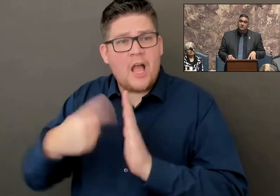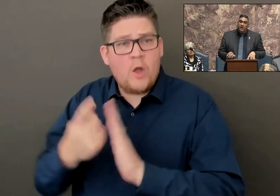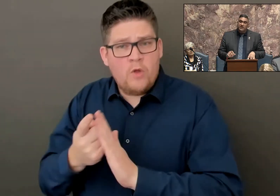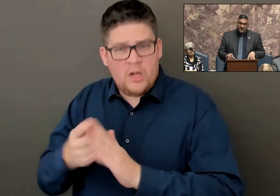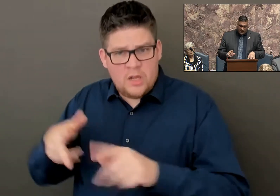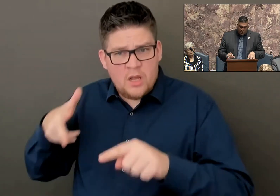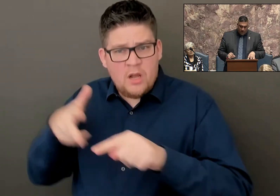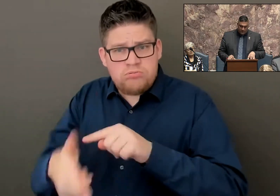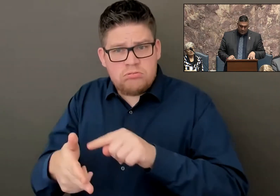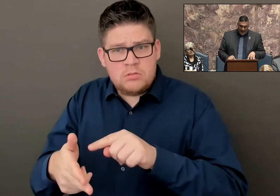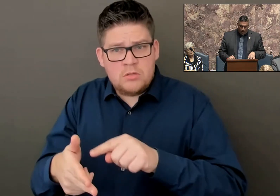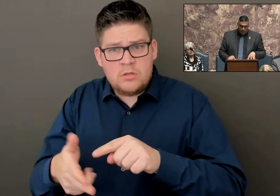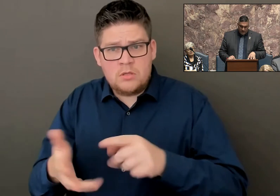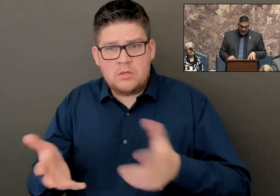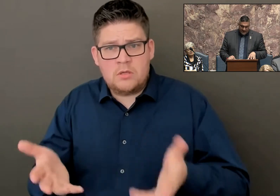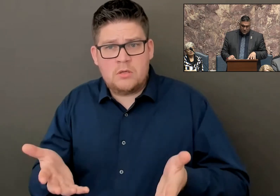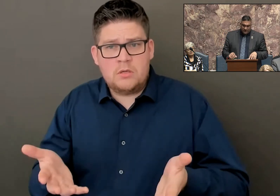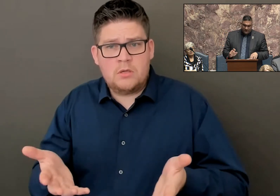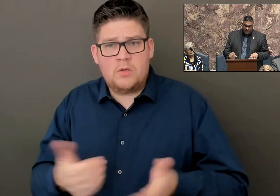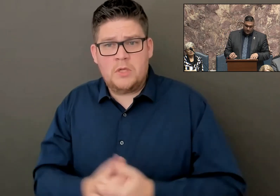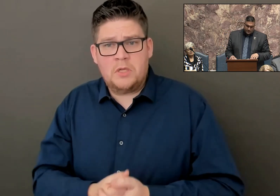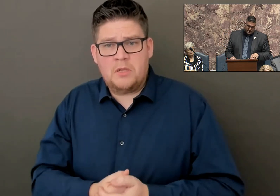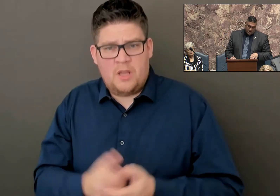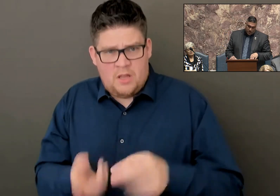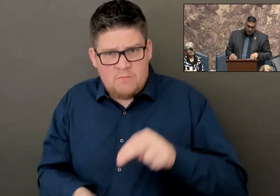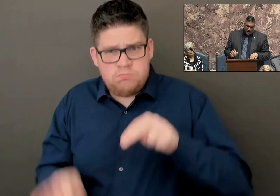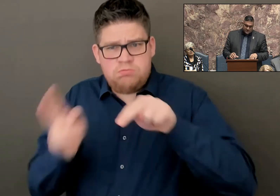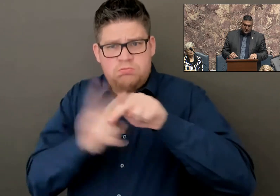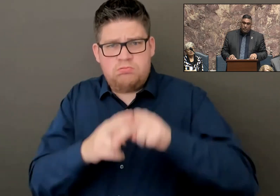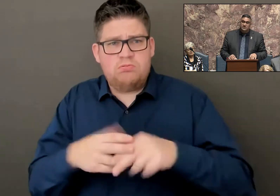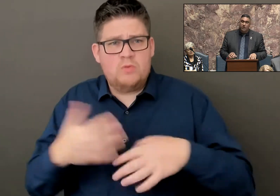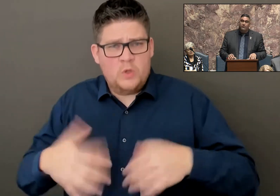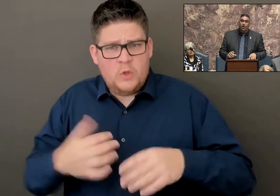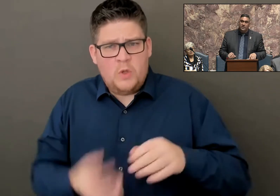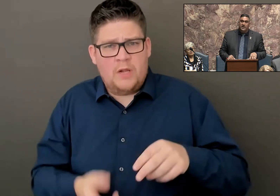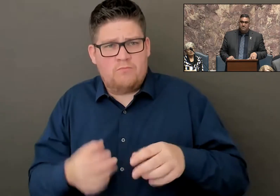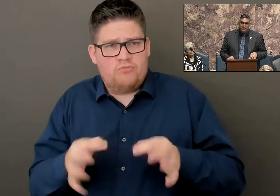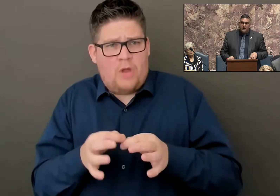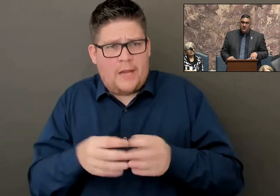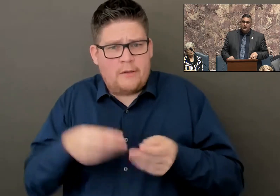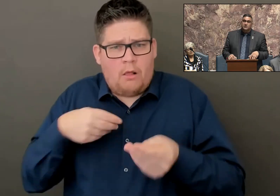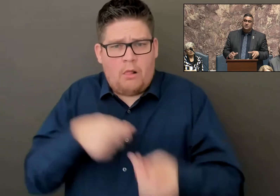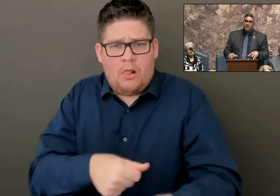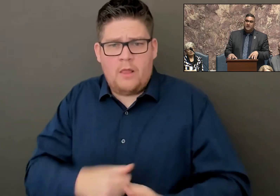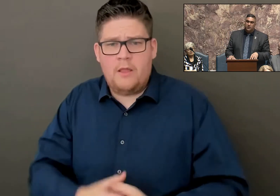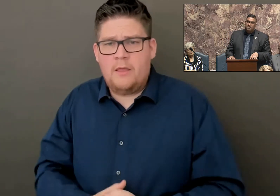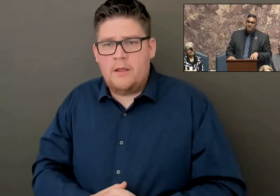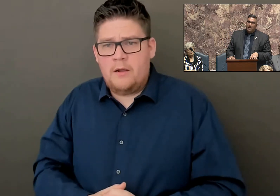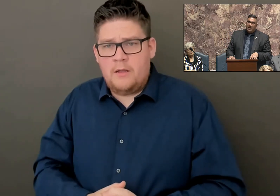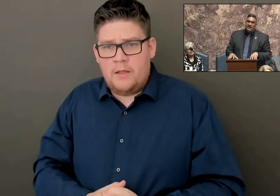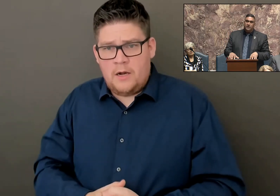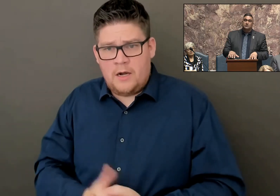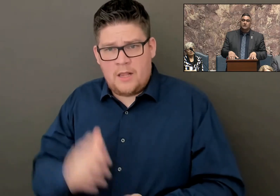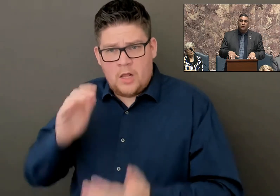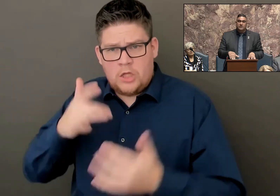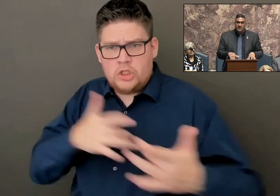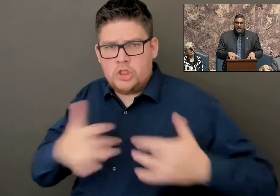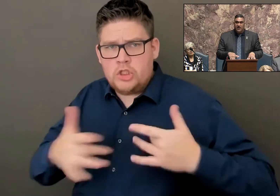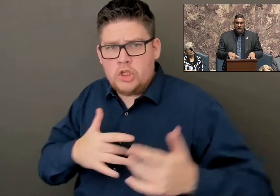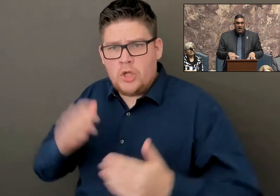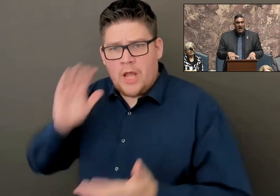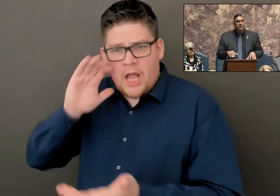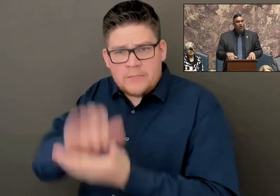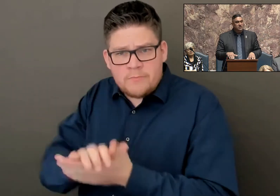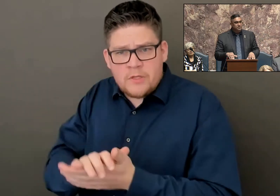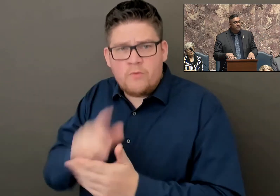Fortis is threatening to cut off their power, and she fears her husband will self-harm again. Mr. Speaker, 8 years ago